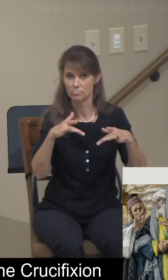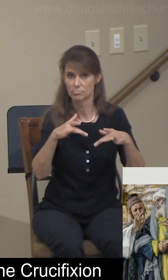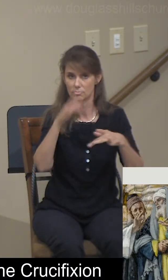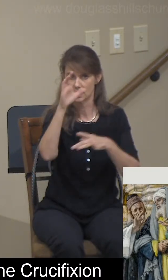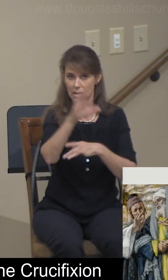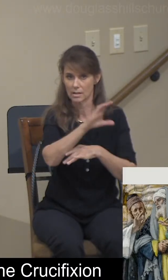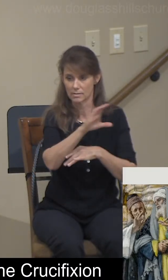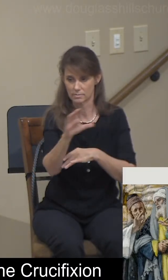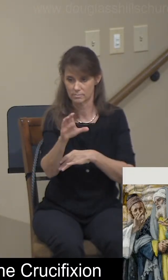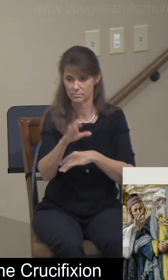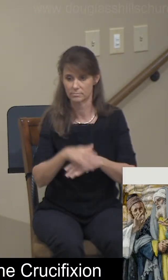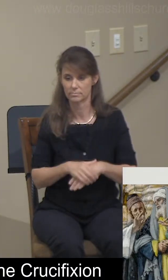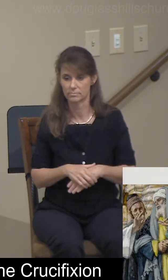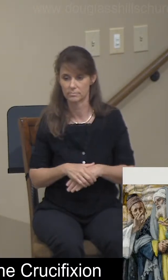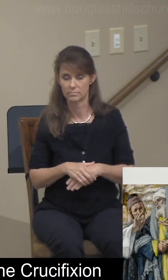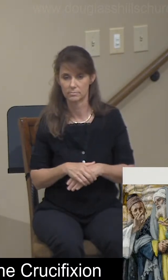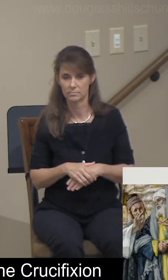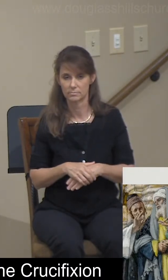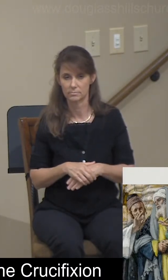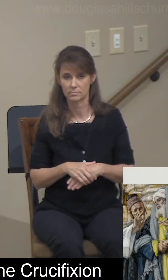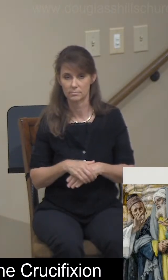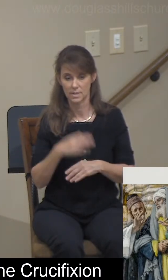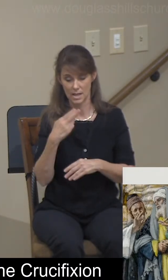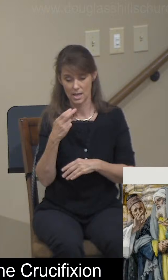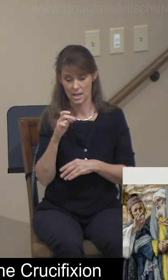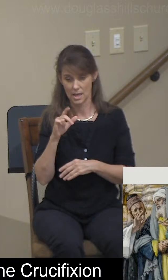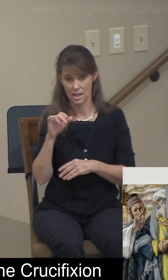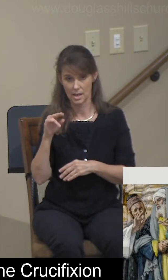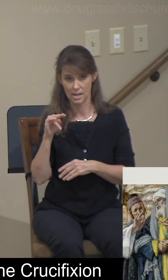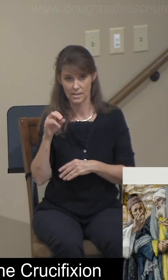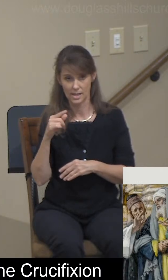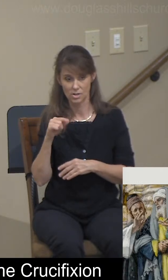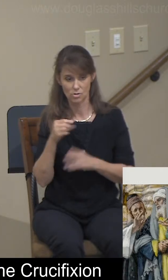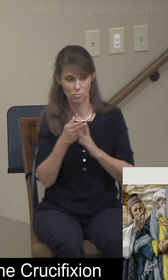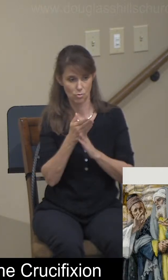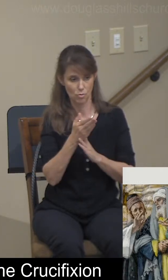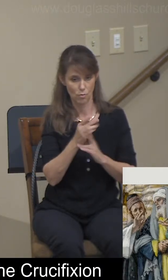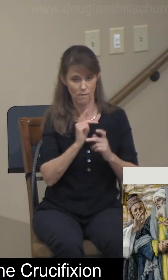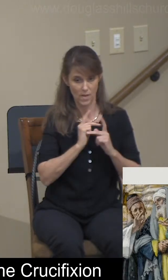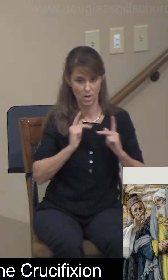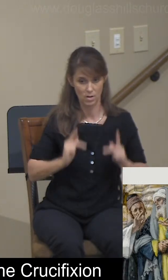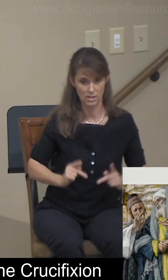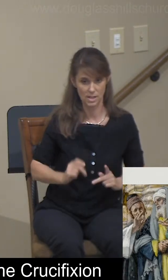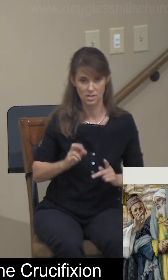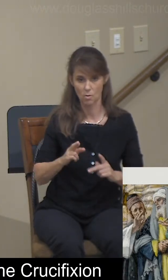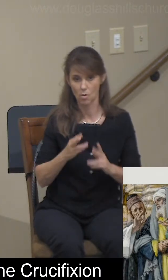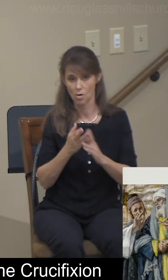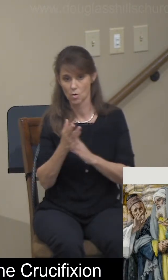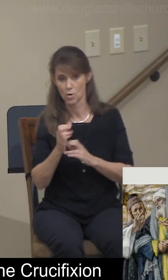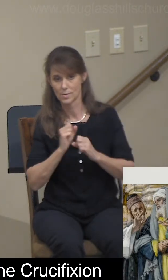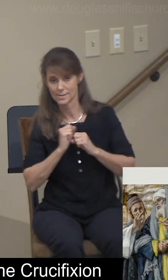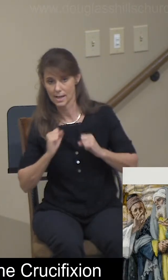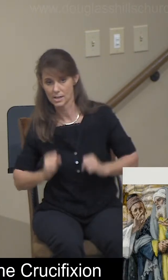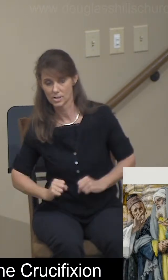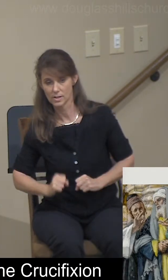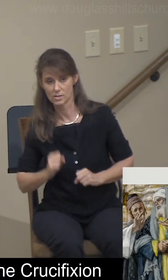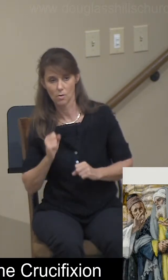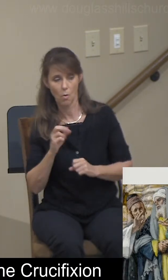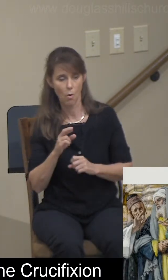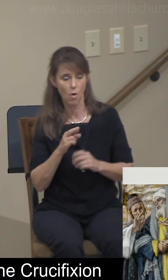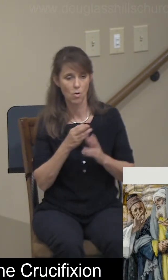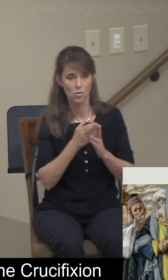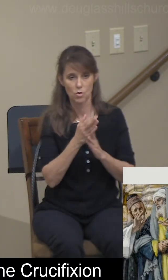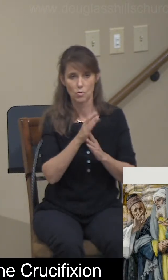that Hellenization, whether it's through the Pharisees themselves or whether it's through the Sadducees themselves or the various